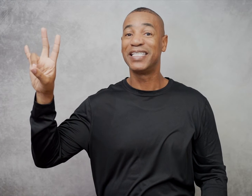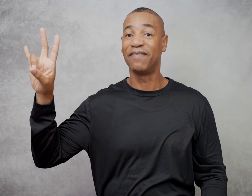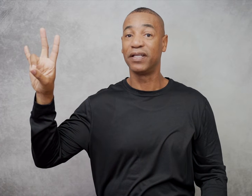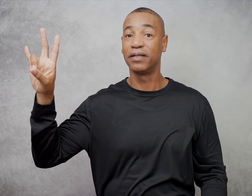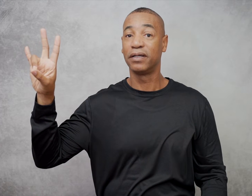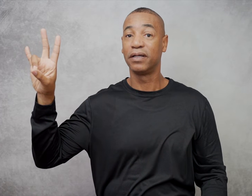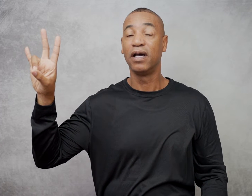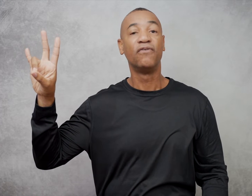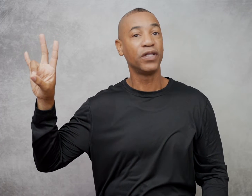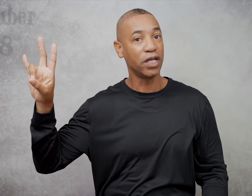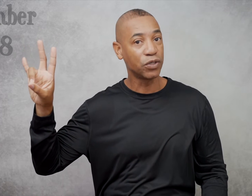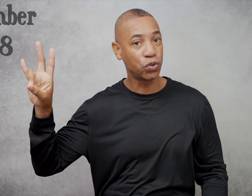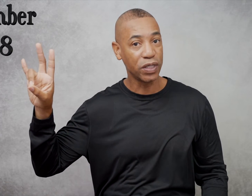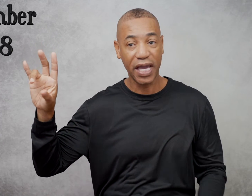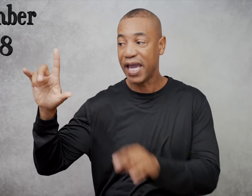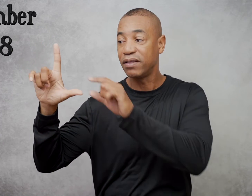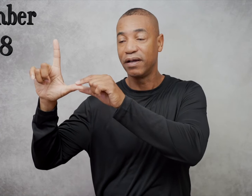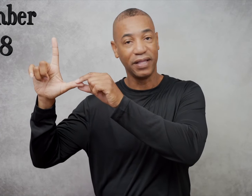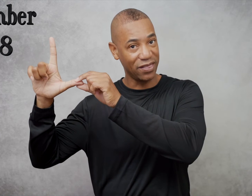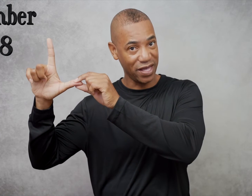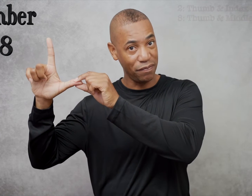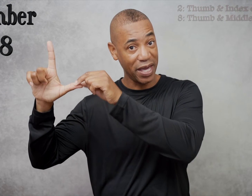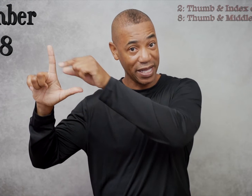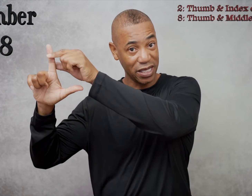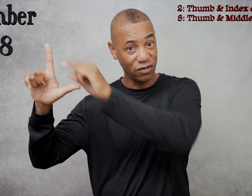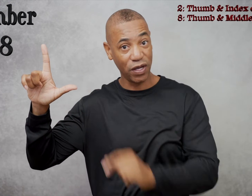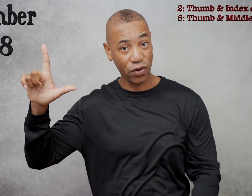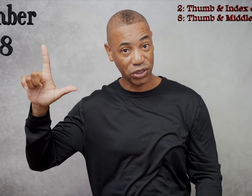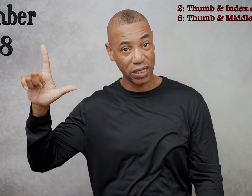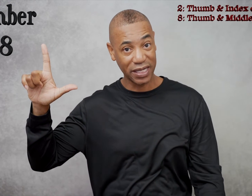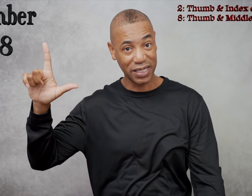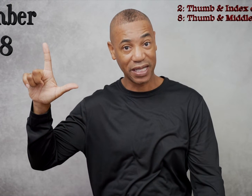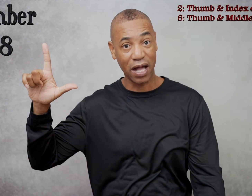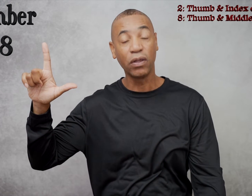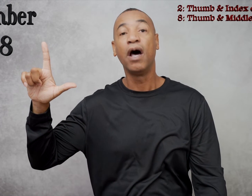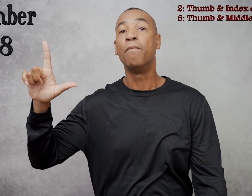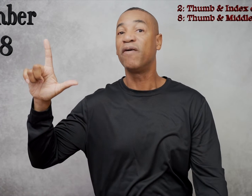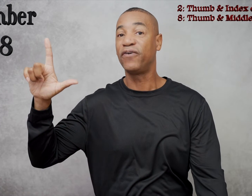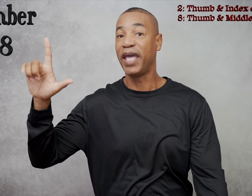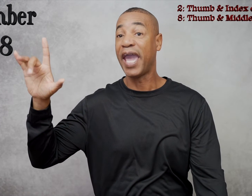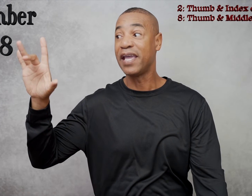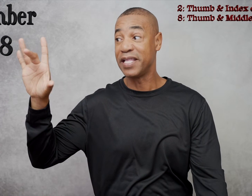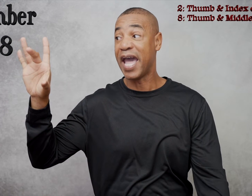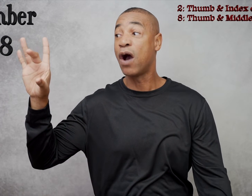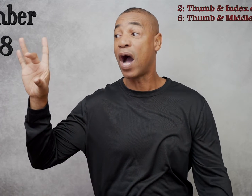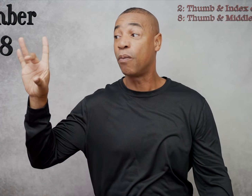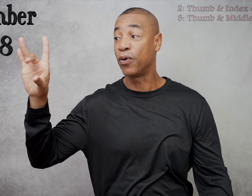27. For the numbers 28, that thumb and index finger are extended out. But for the 8, now I'll bring